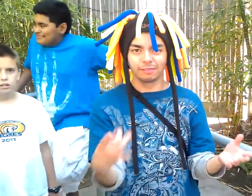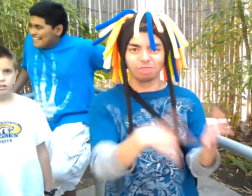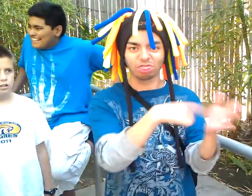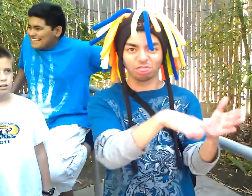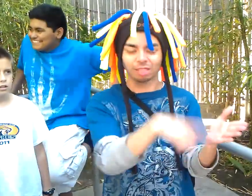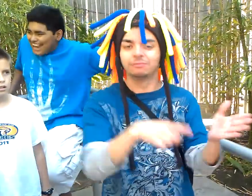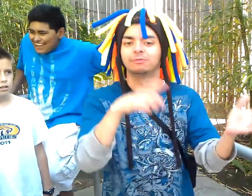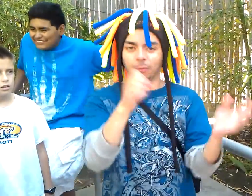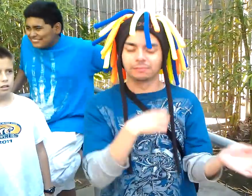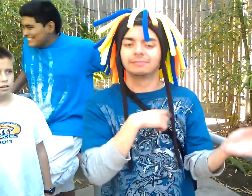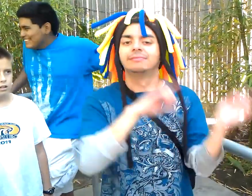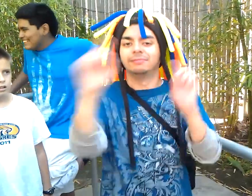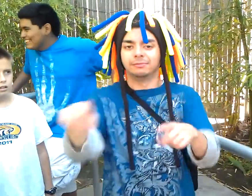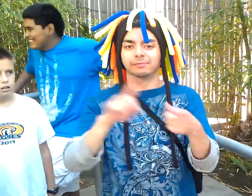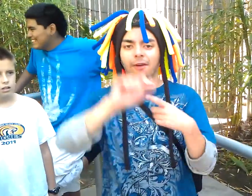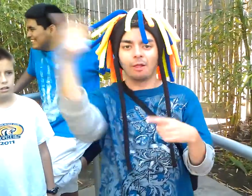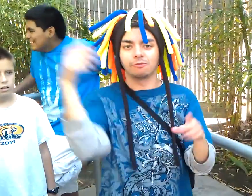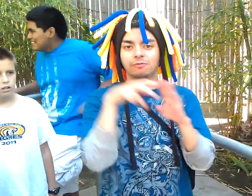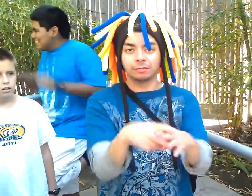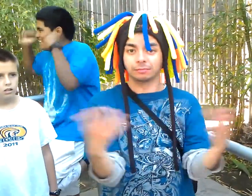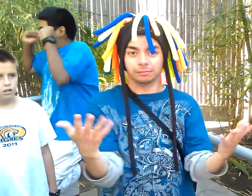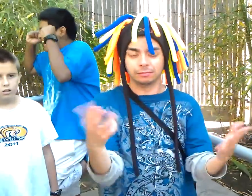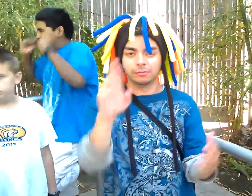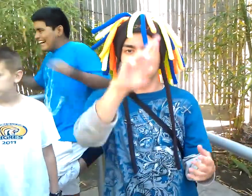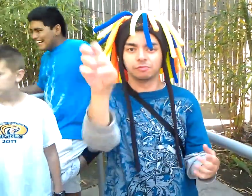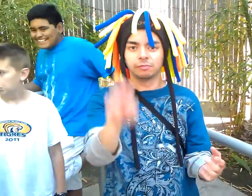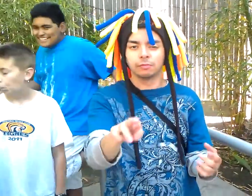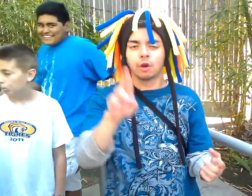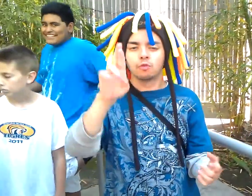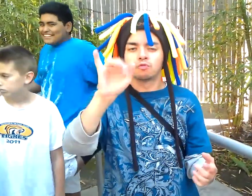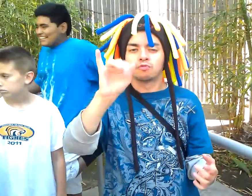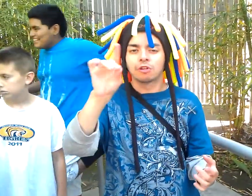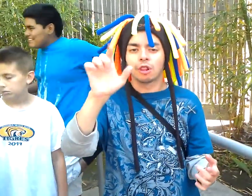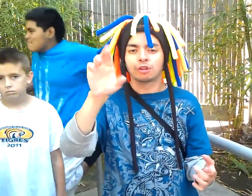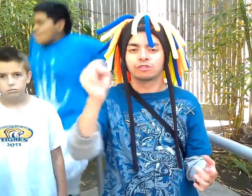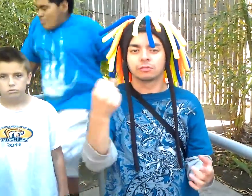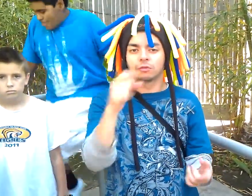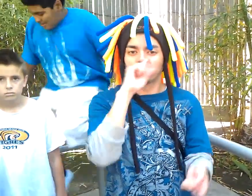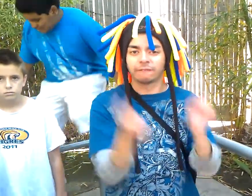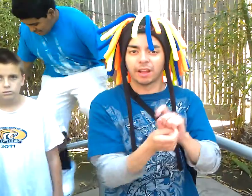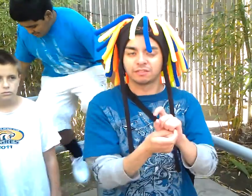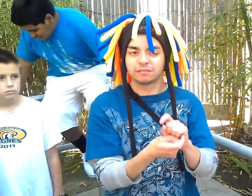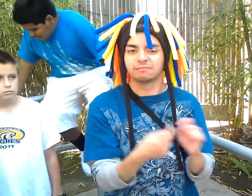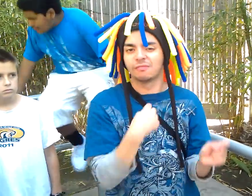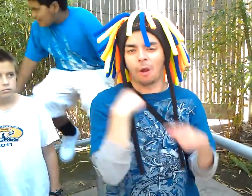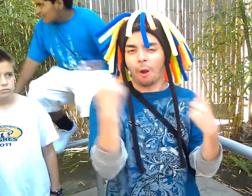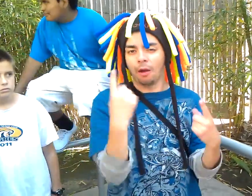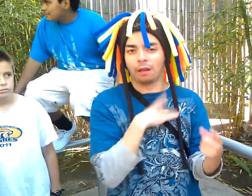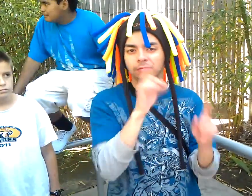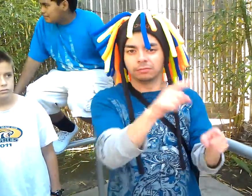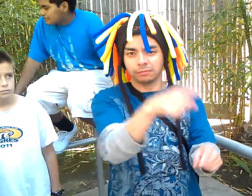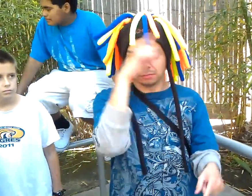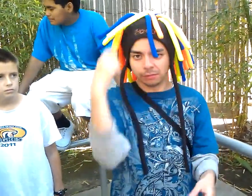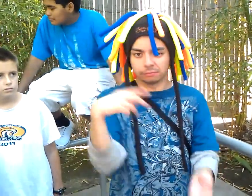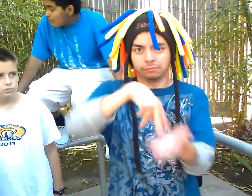joystick in the top right corner, enter Party in the box, and get started with a free extended trial. And remember, you can cancel at